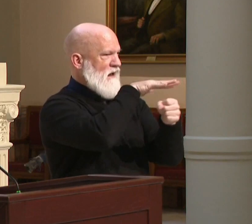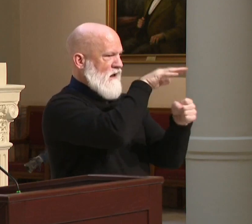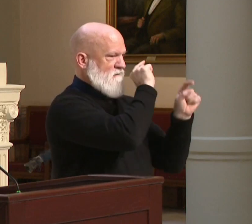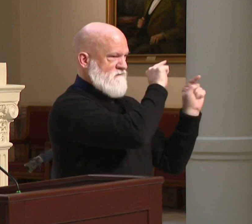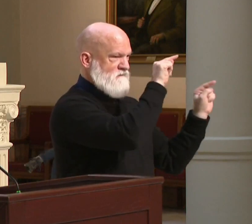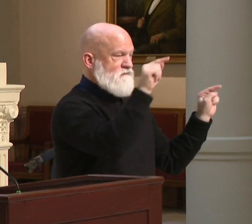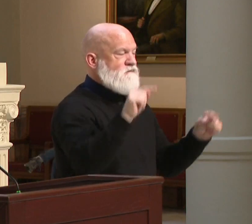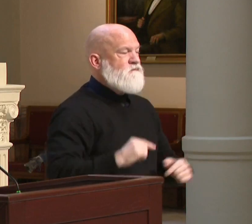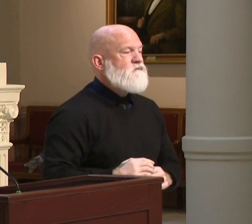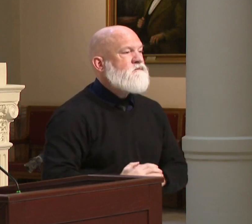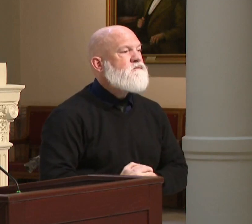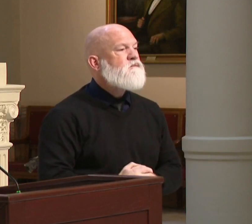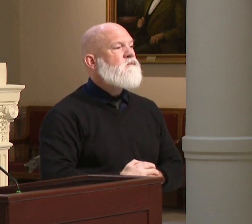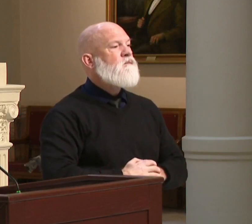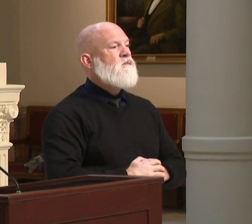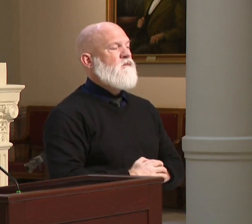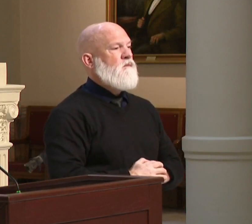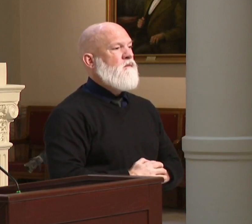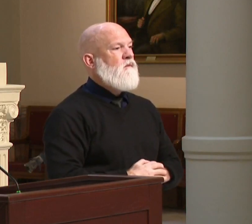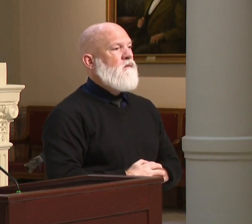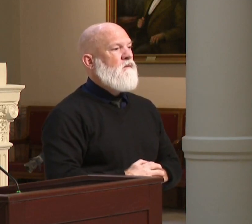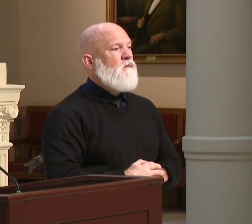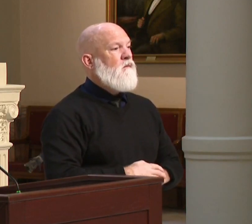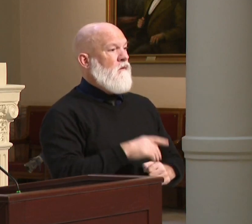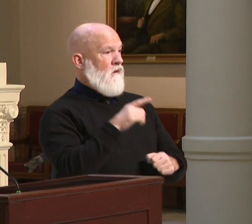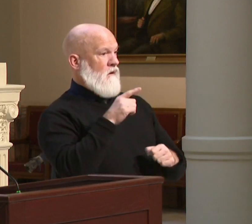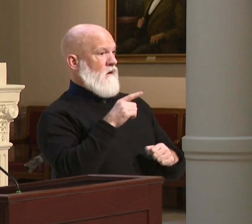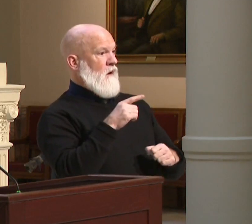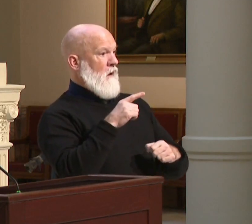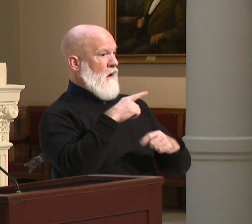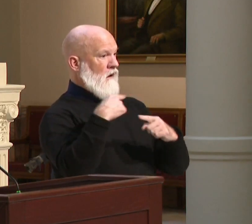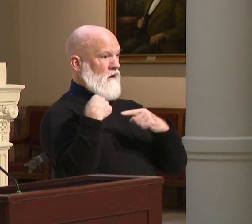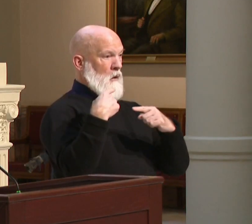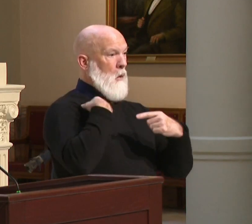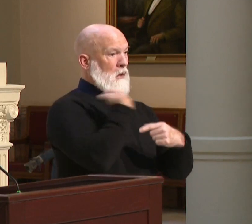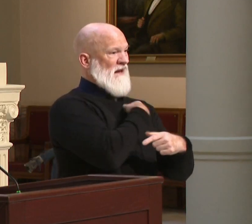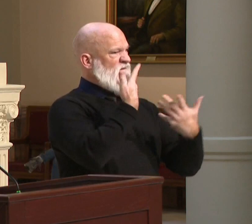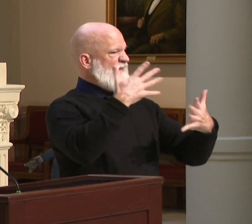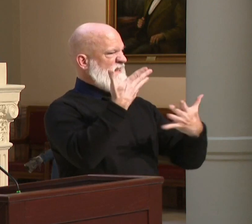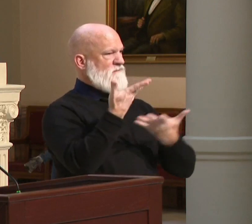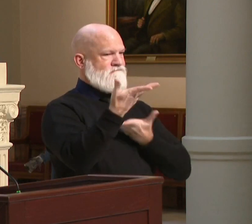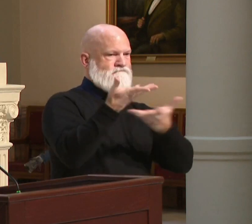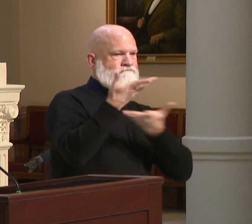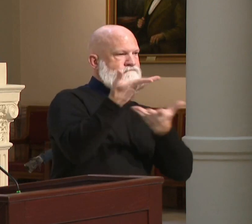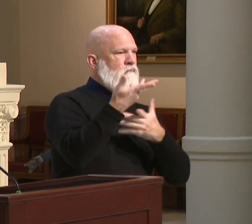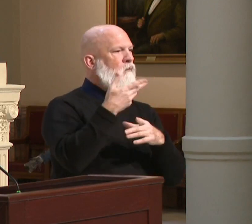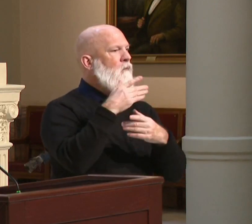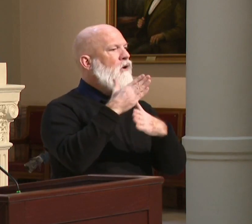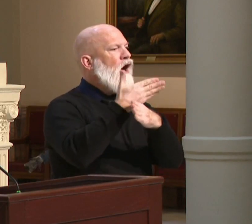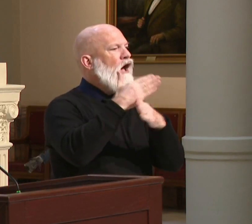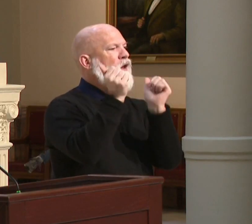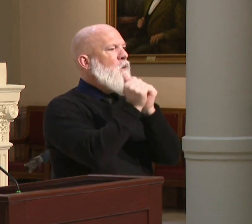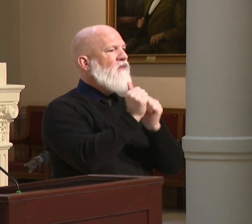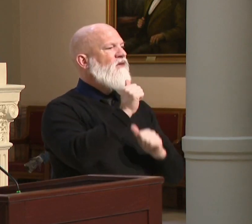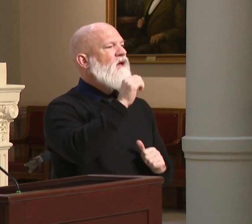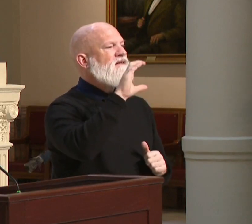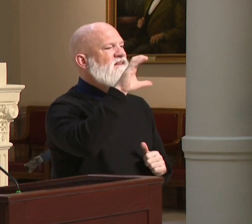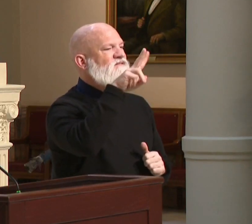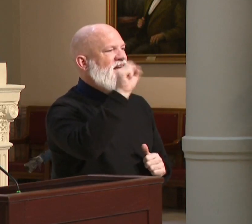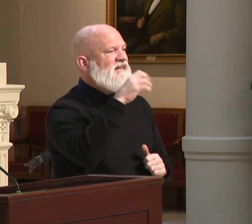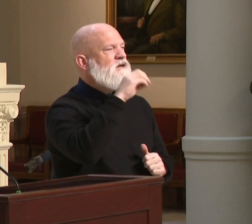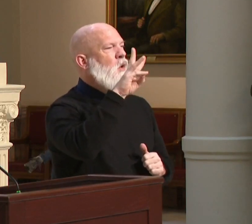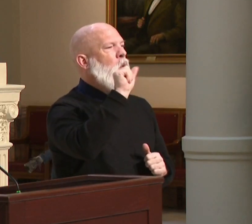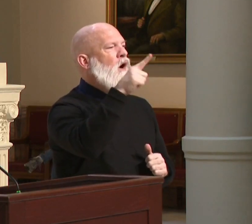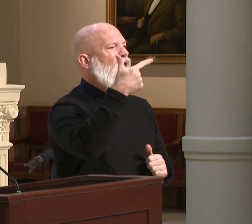Not including the partnership between CVS, Walgreens, and Operation Warp Speed, the state now has the